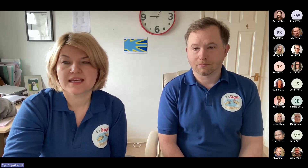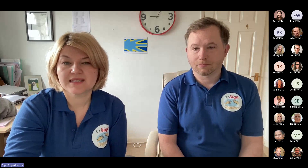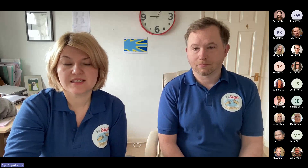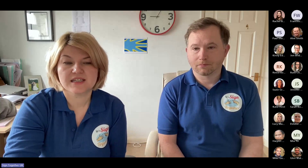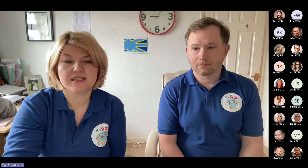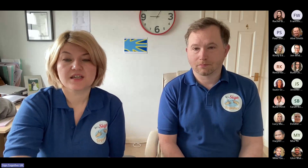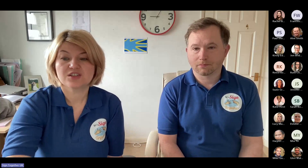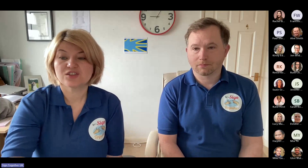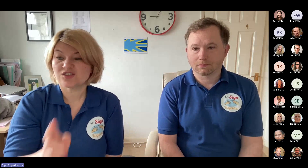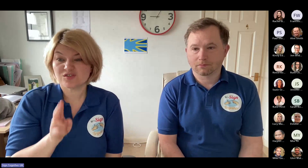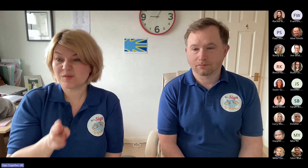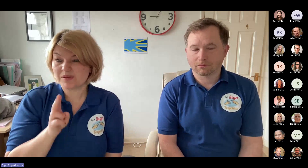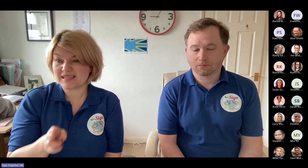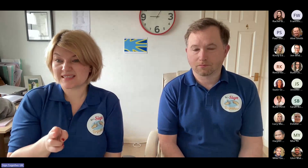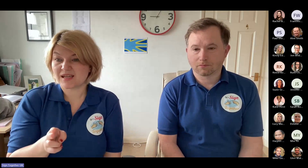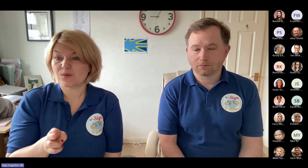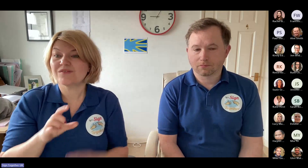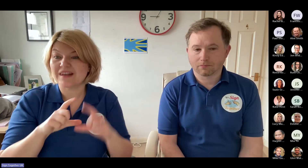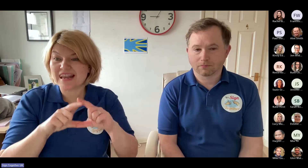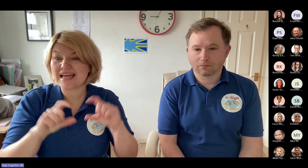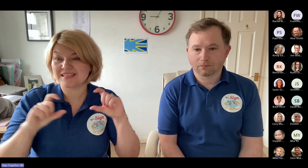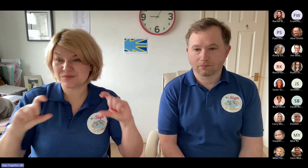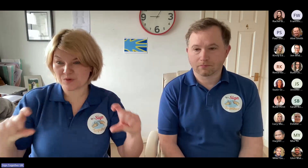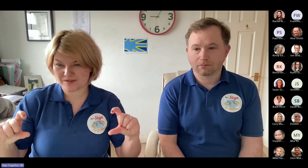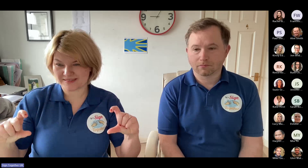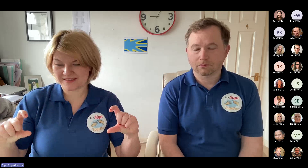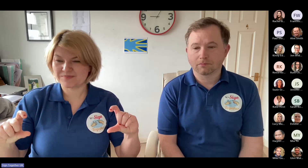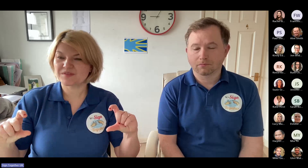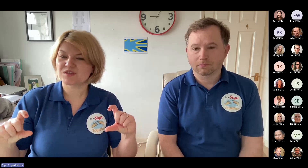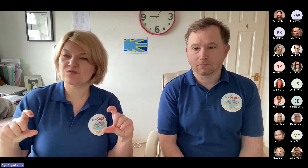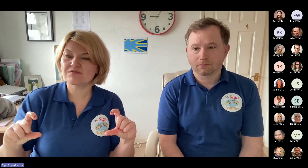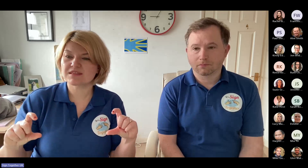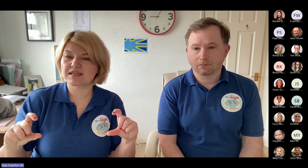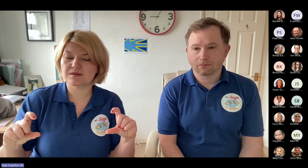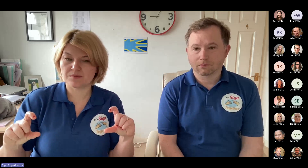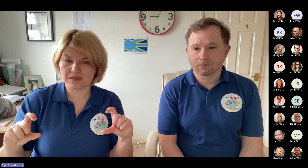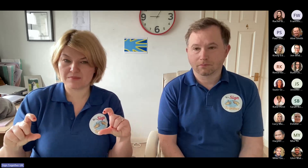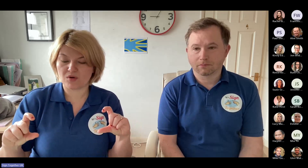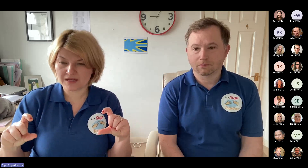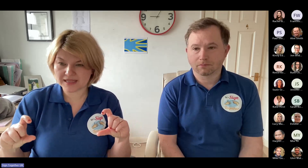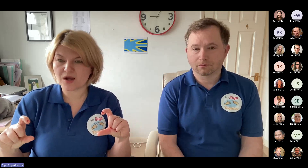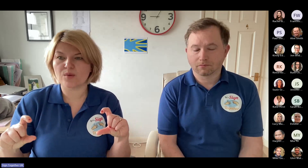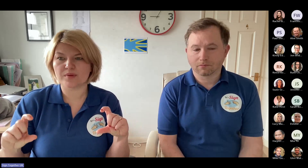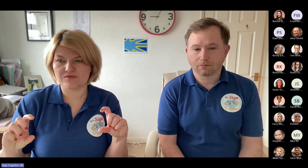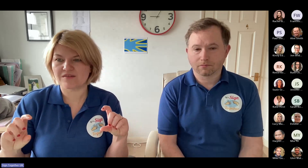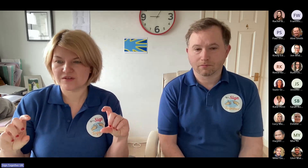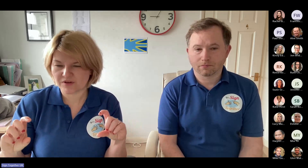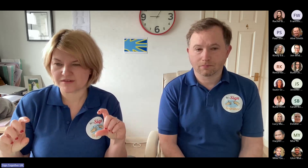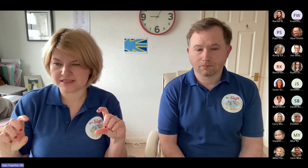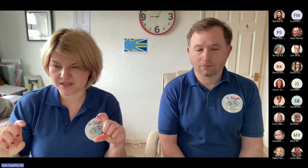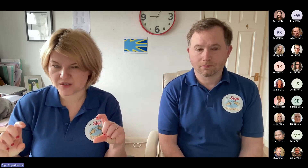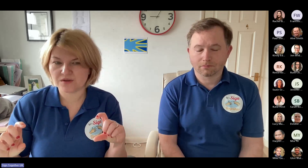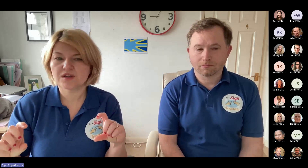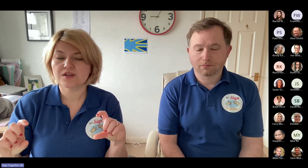is actually just to repeat with less words. So rather than be more clear or be very, very slow,